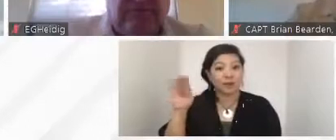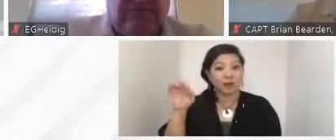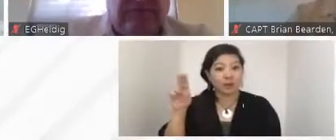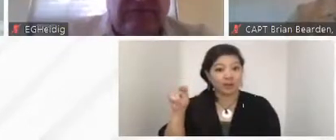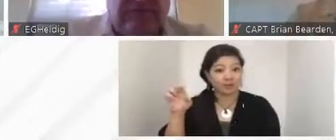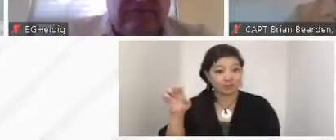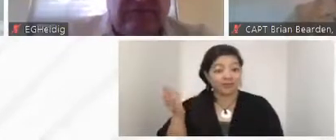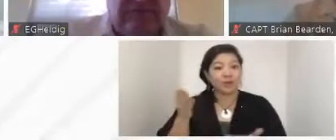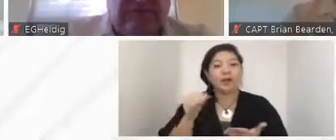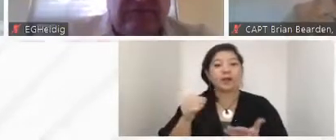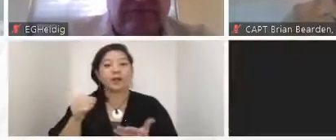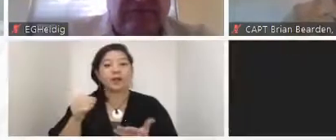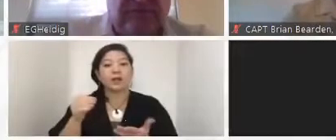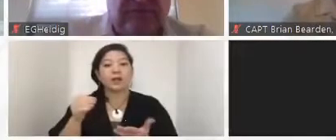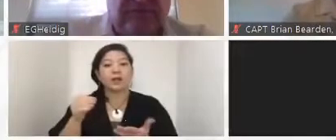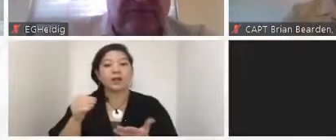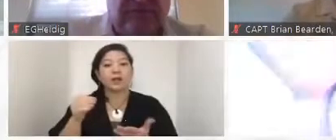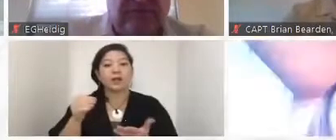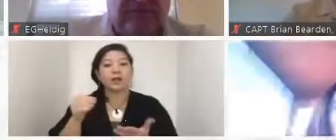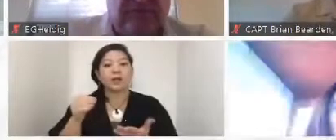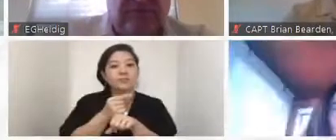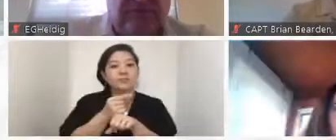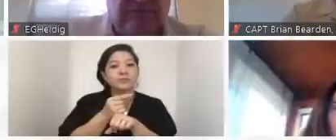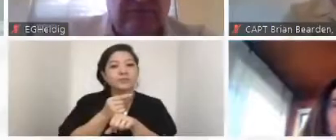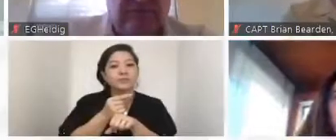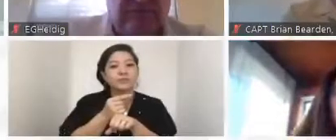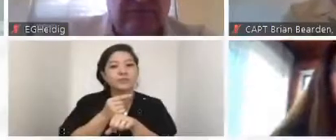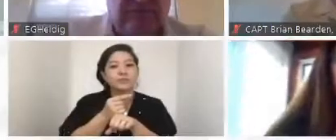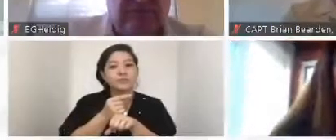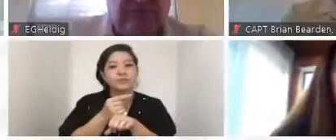Representing the Judiciary of Guam, we have Administrator of the Courts, Ms. Christina Baird.